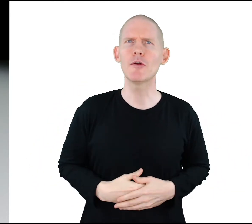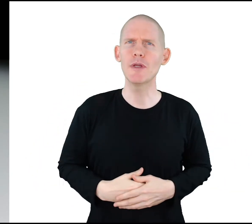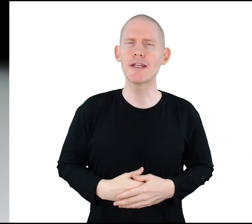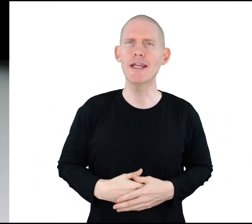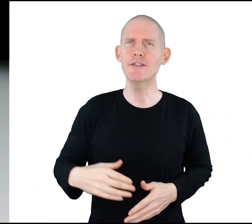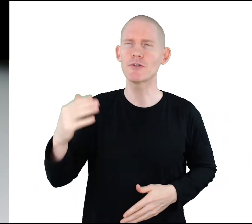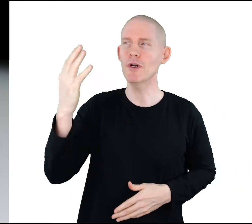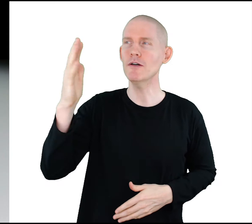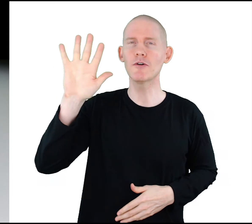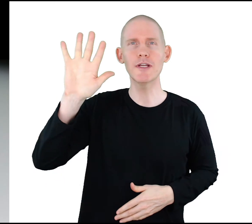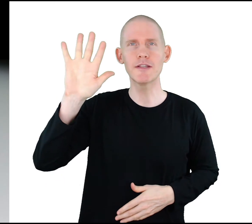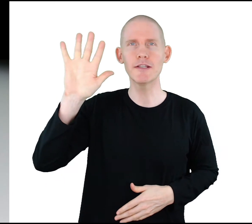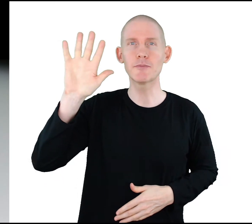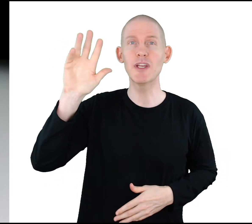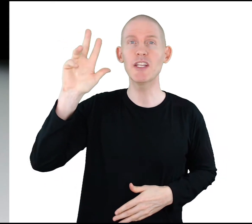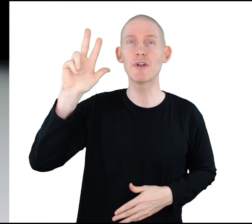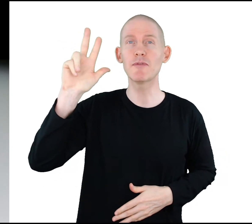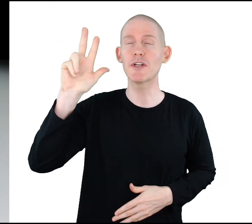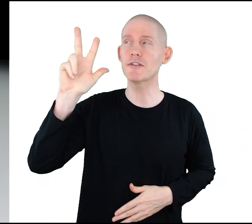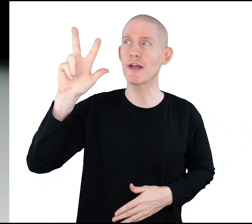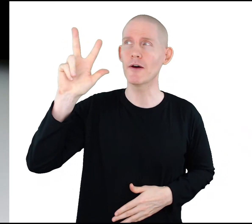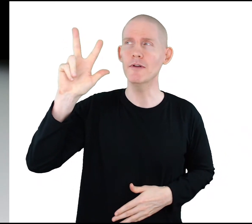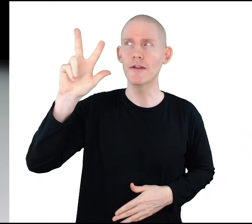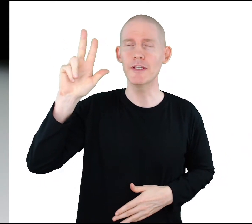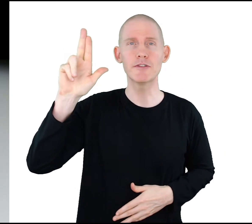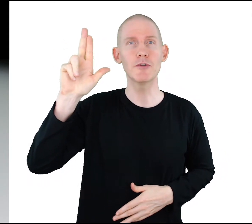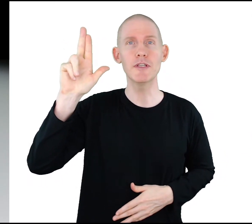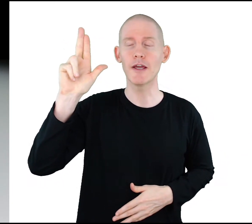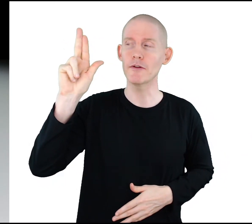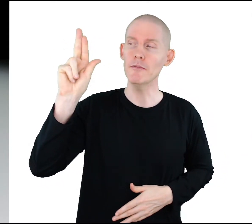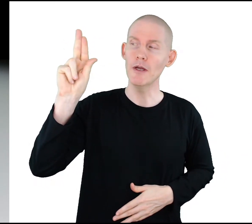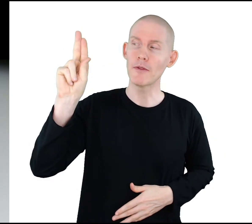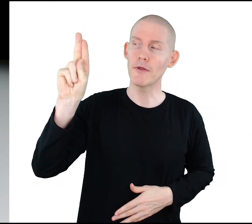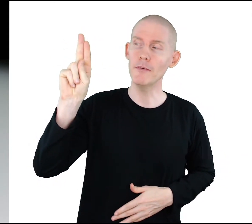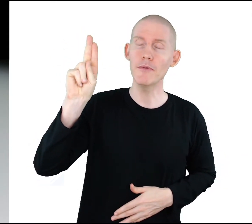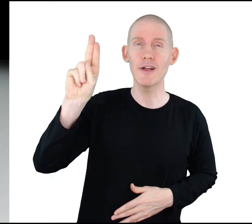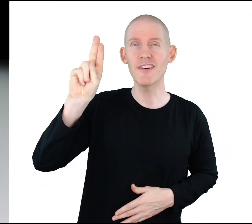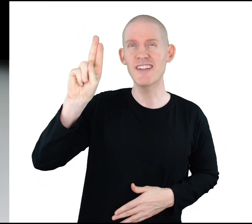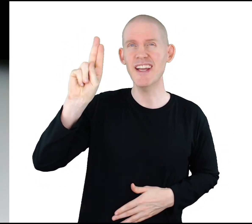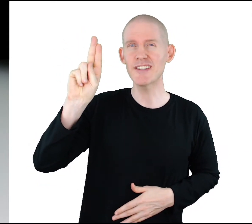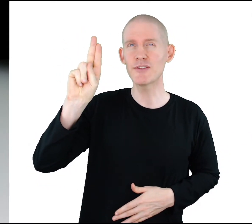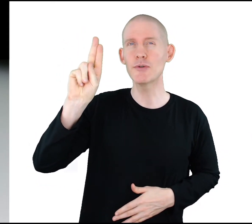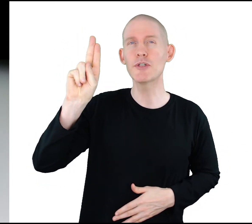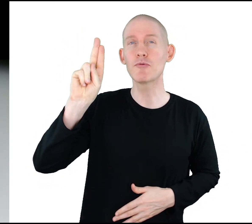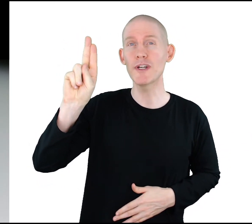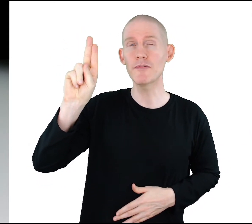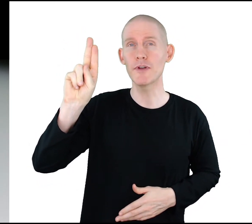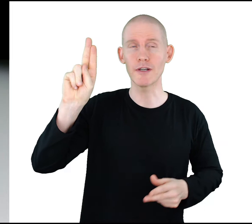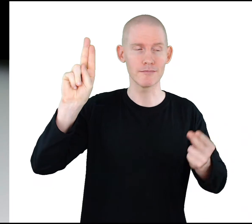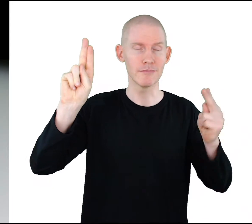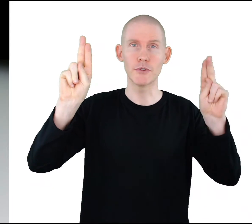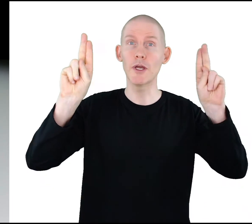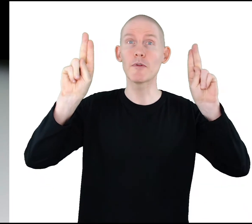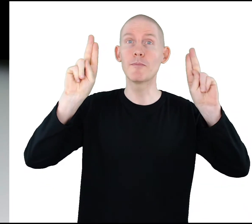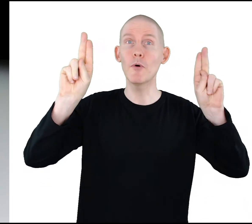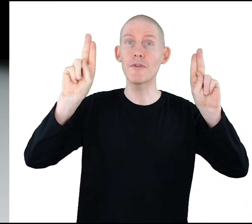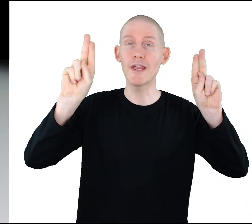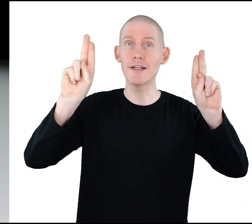make an H? Well, go like this, pinky ring finger down, these two together, thumb there next to your ring finger. Do that with both hands.